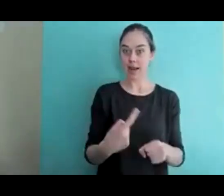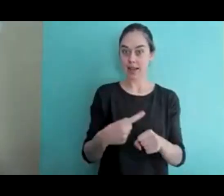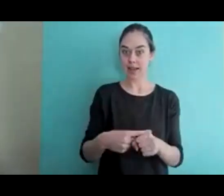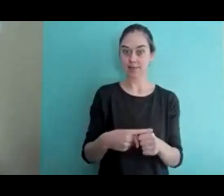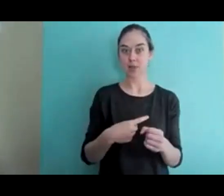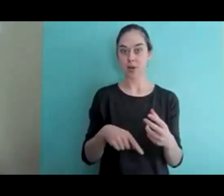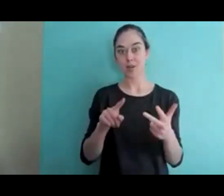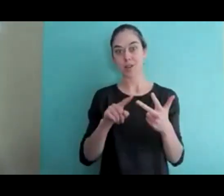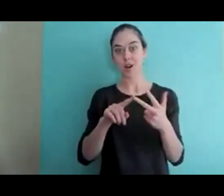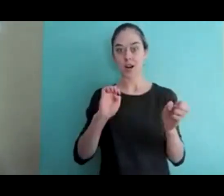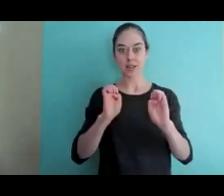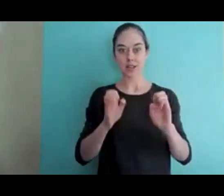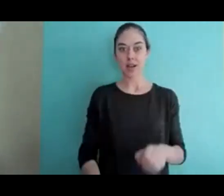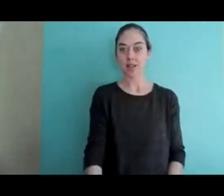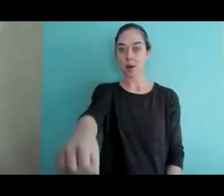Let's go. Front lift.